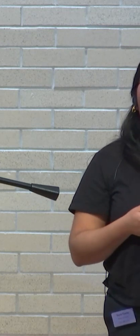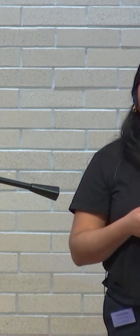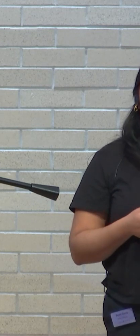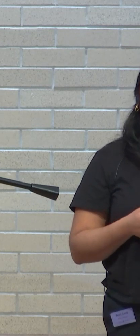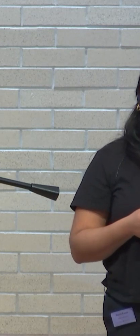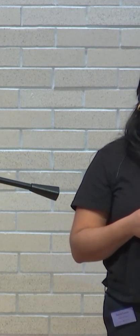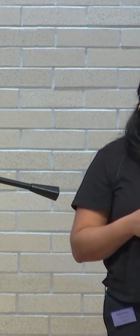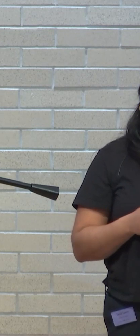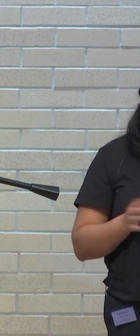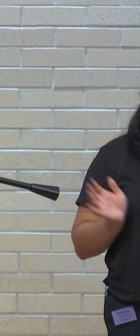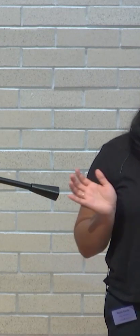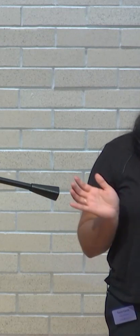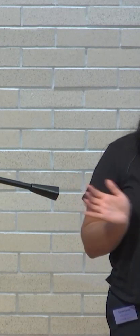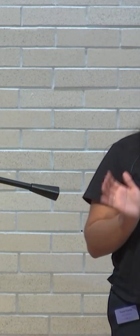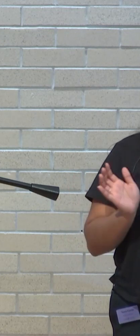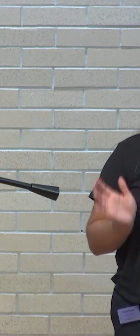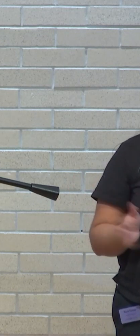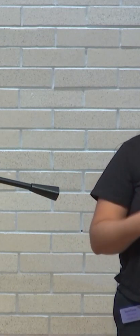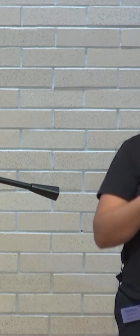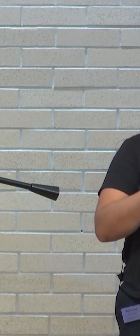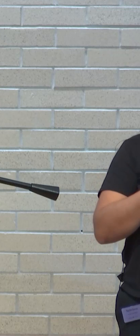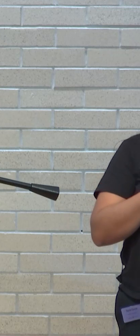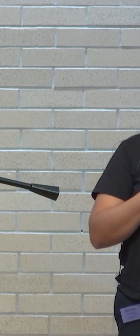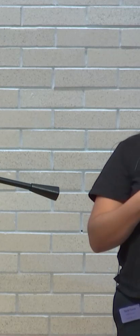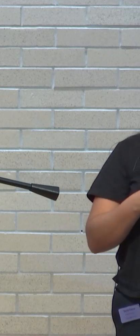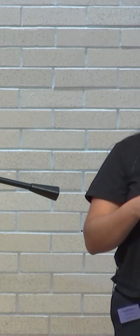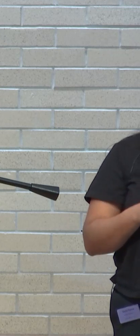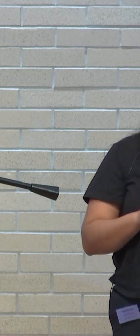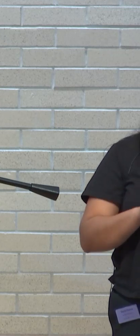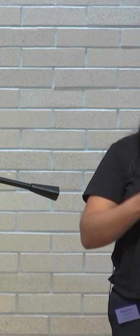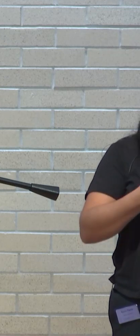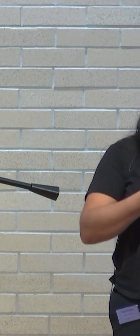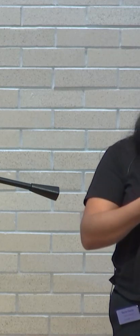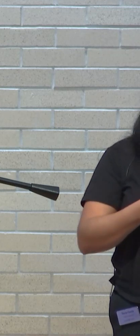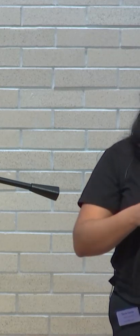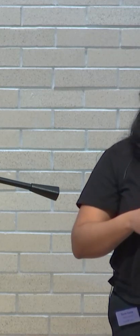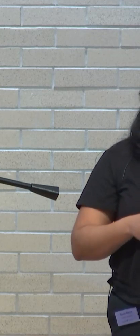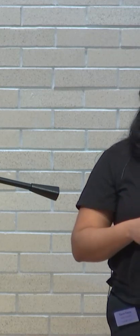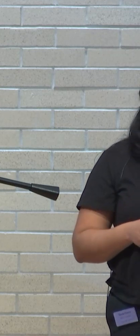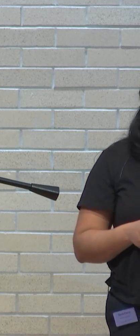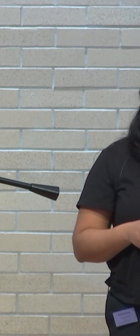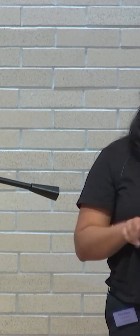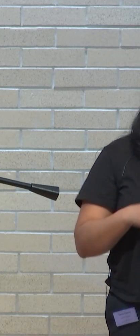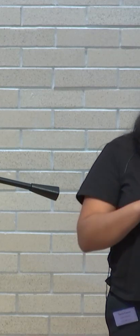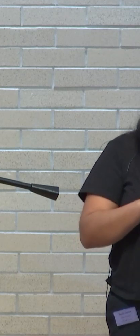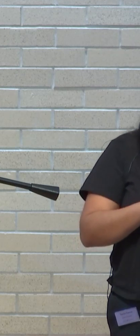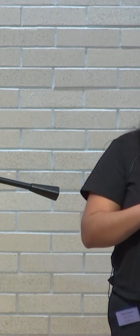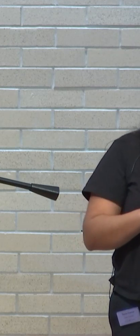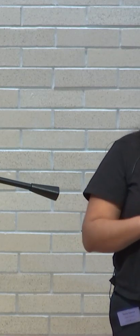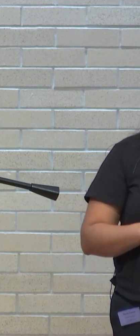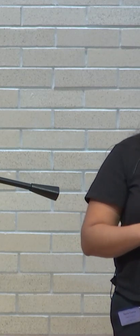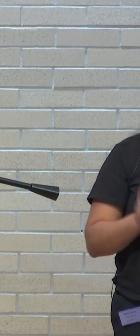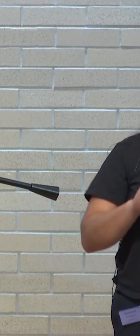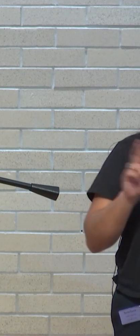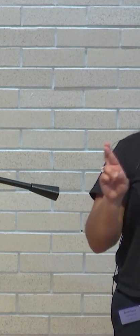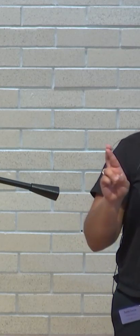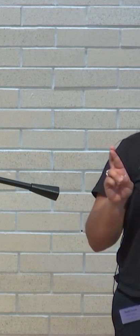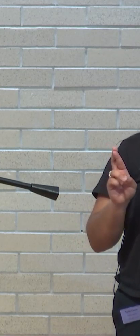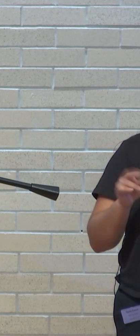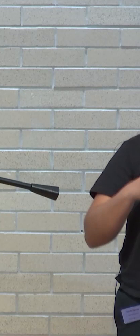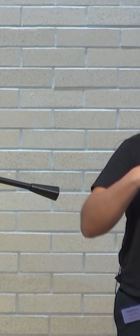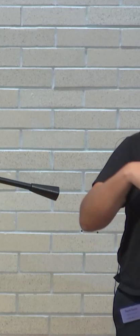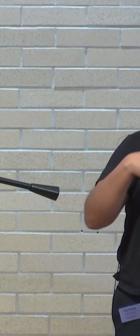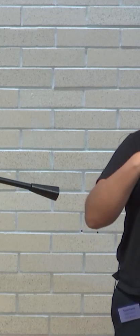attempted to keep trying to put myself out there, and by doing so, friendships naturally formed. However, I wasn't ready for the social